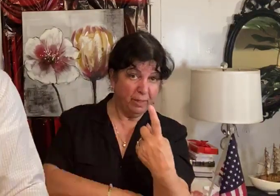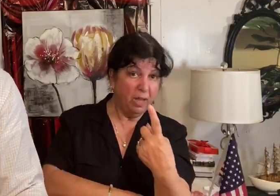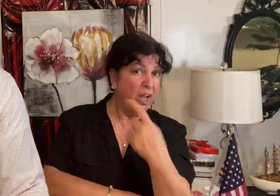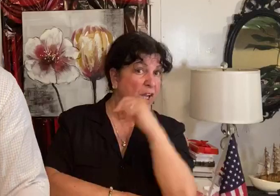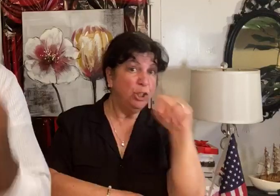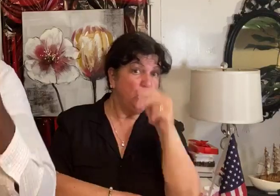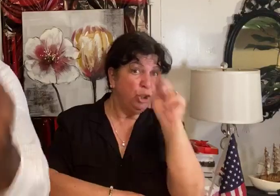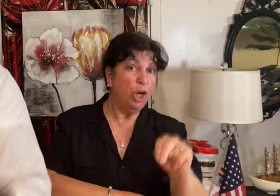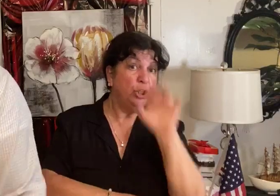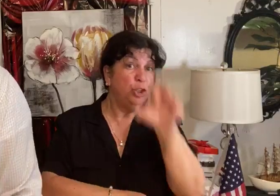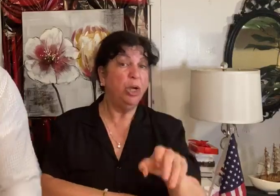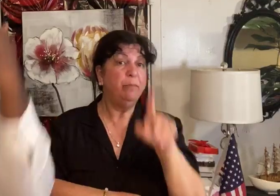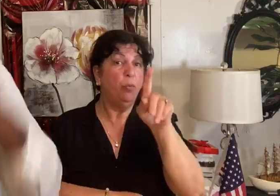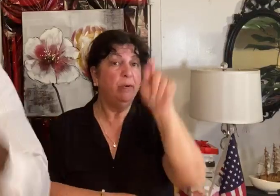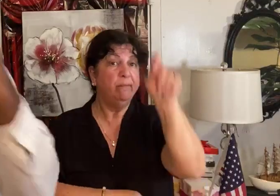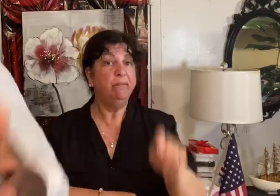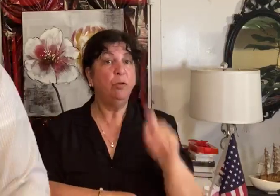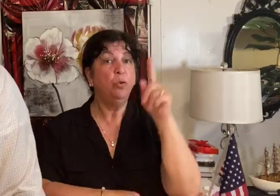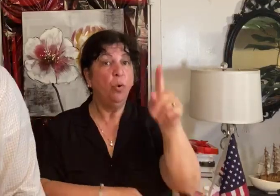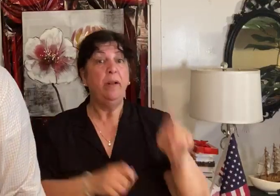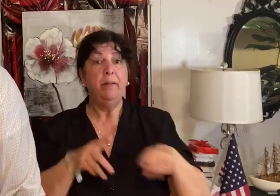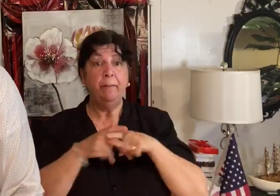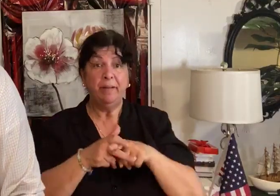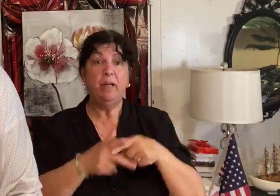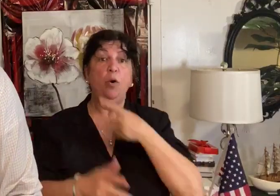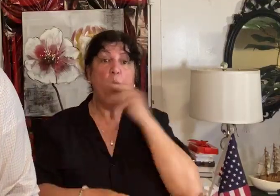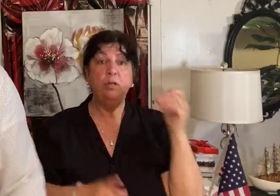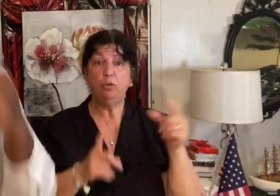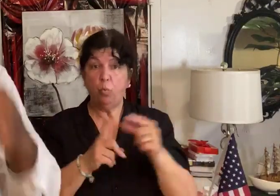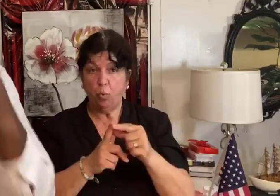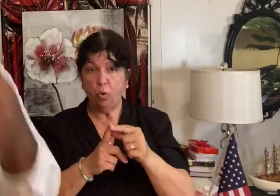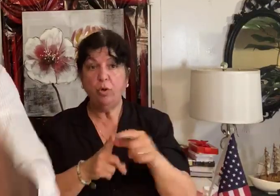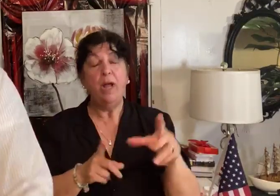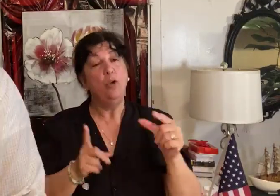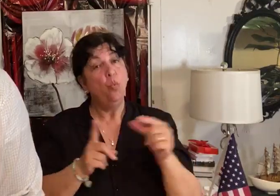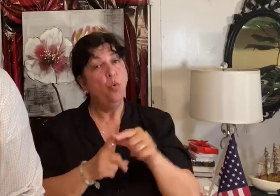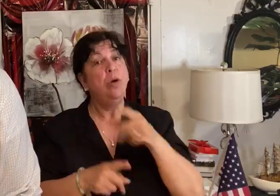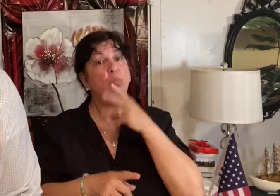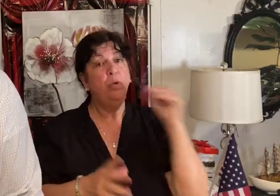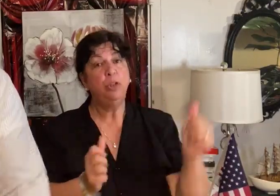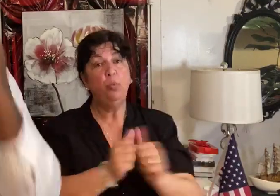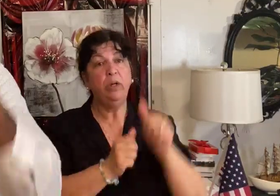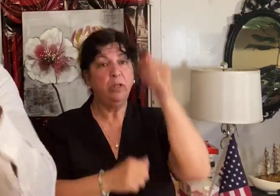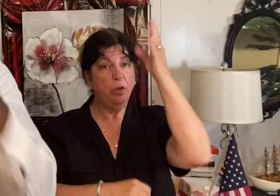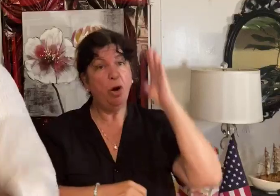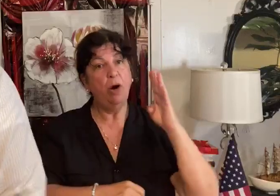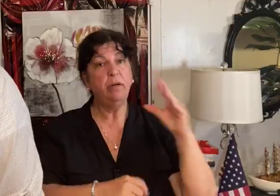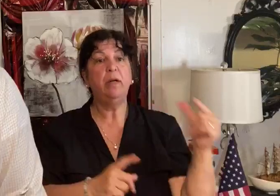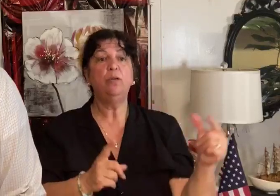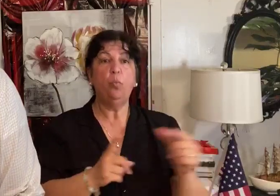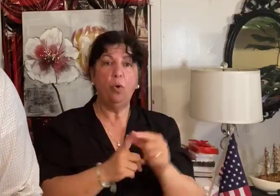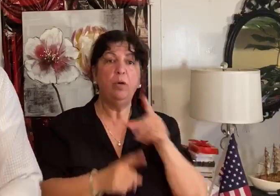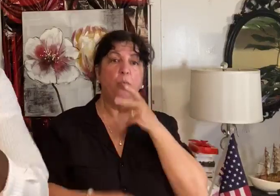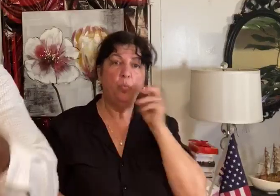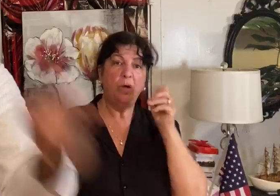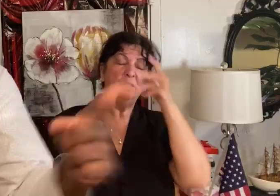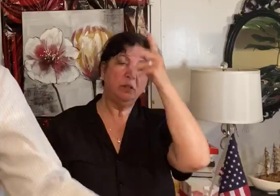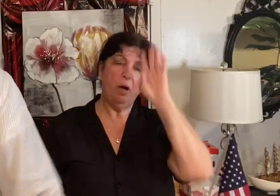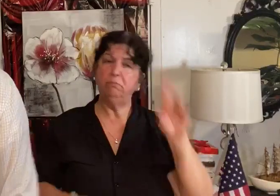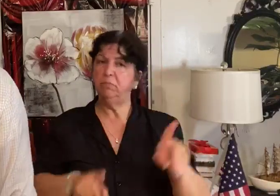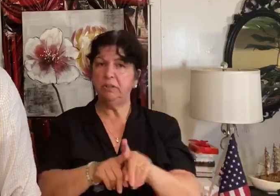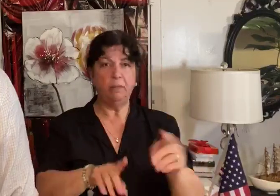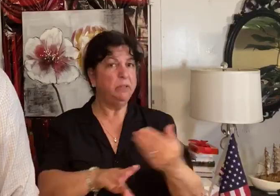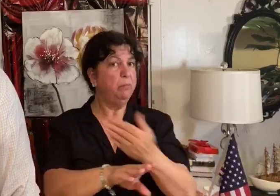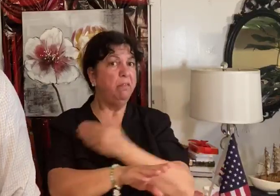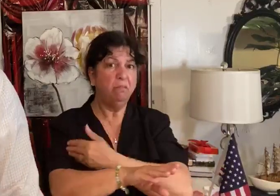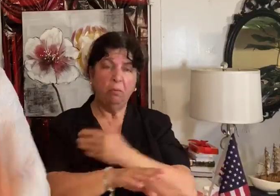John chapter 1, verse 1? In the beginning was the Word, and the Word was with God, and the Word was God. The same in the